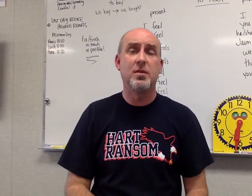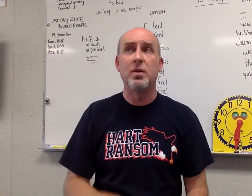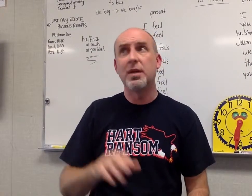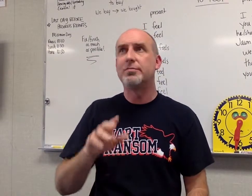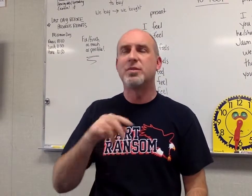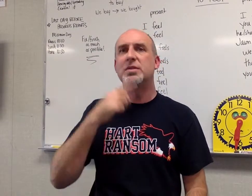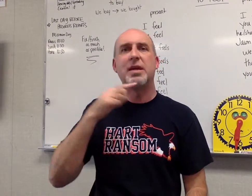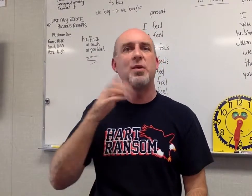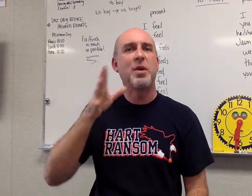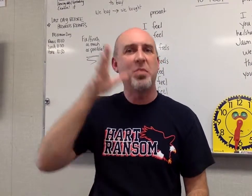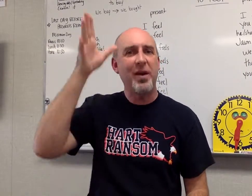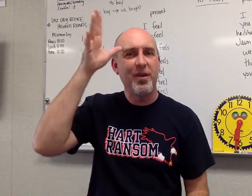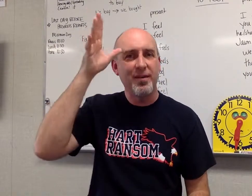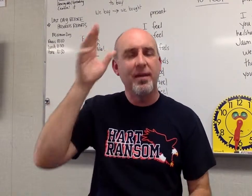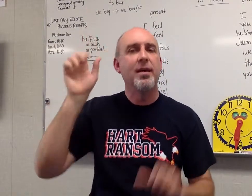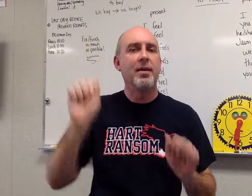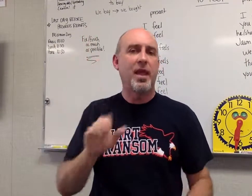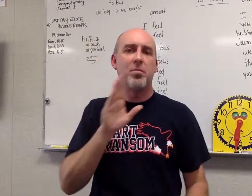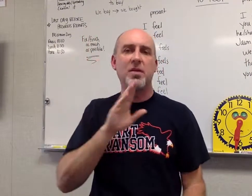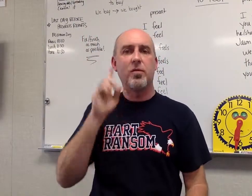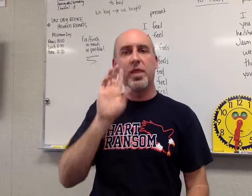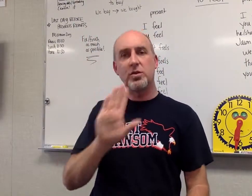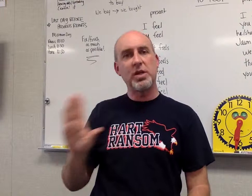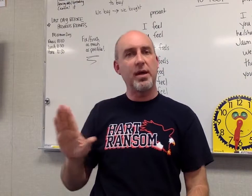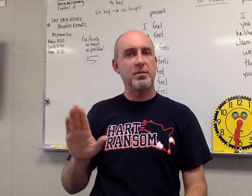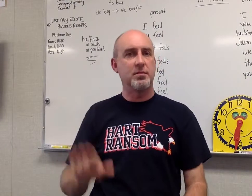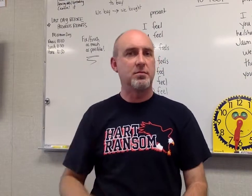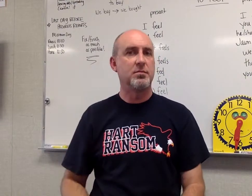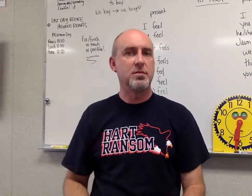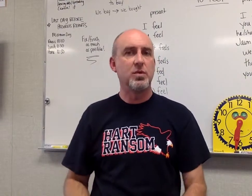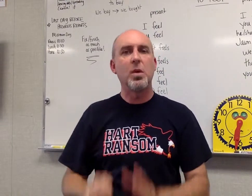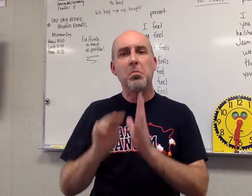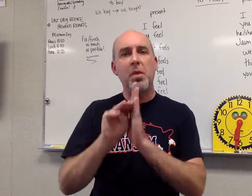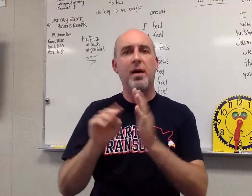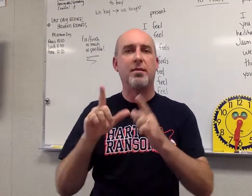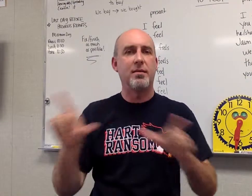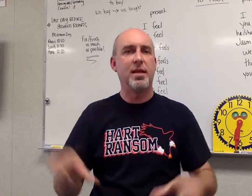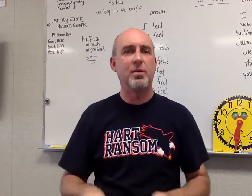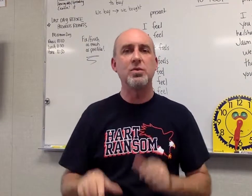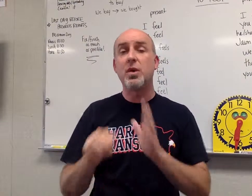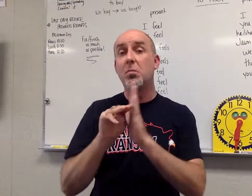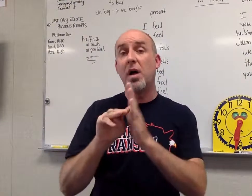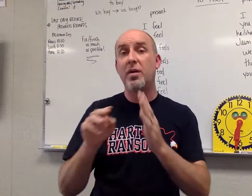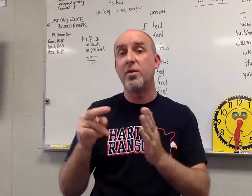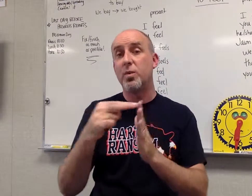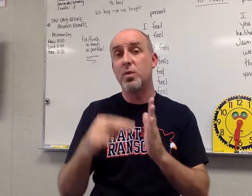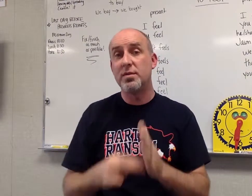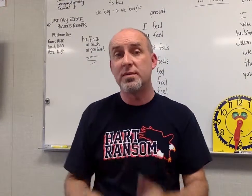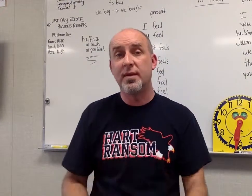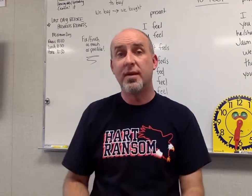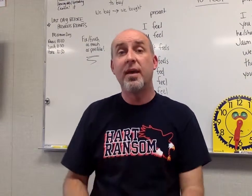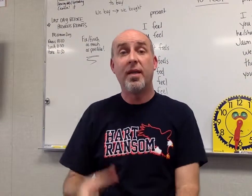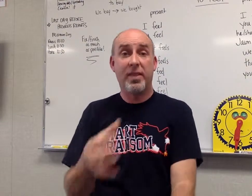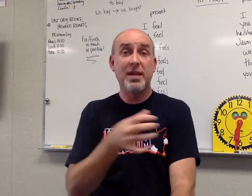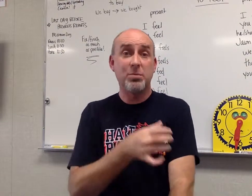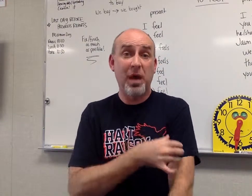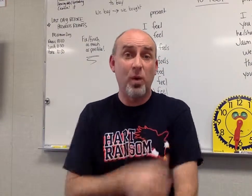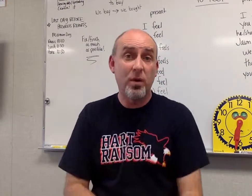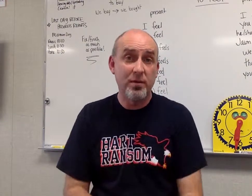I should say a hearing parent, can be for their child. You can model the language. You can model the rules. And that's power.